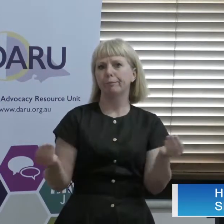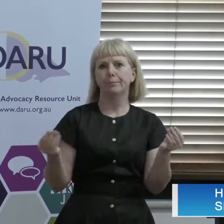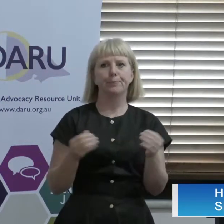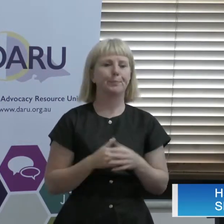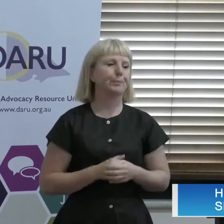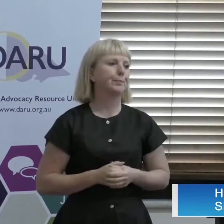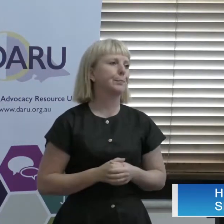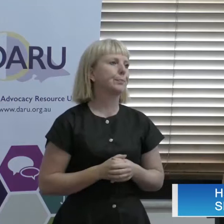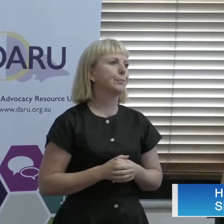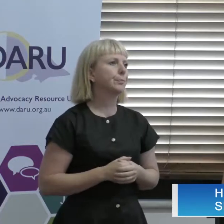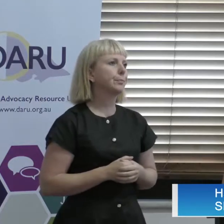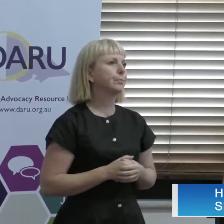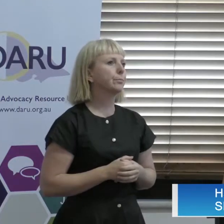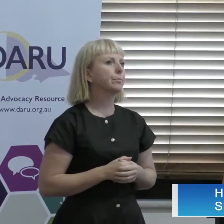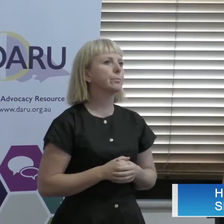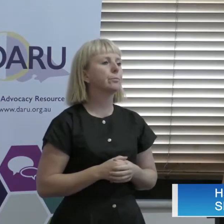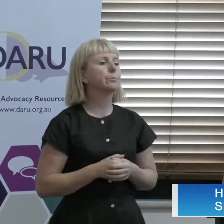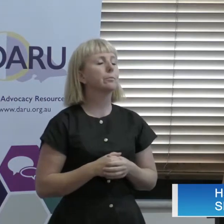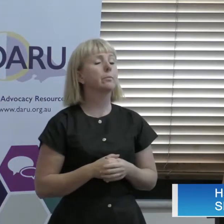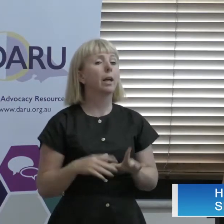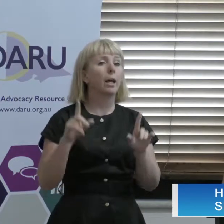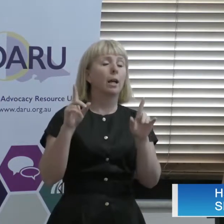Where initially the decision,